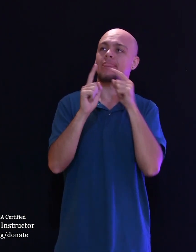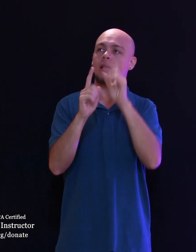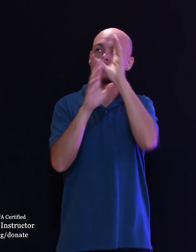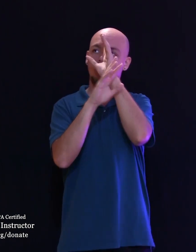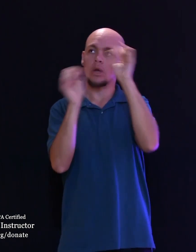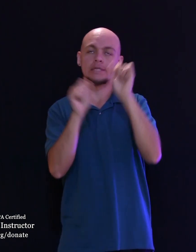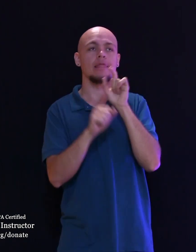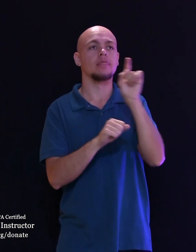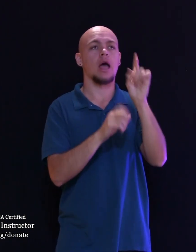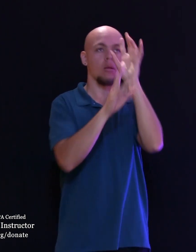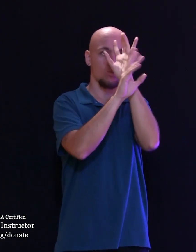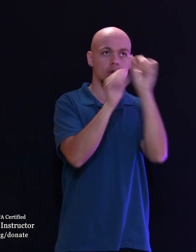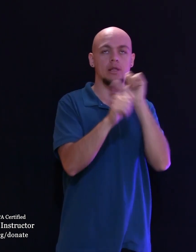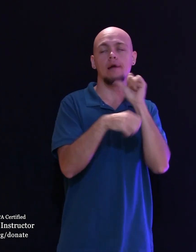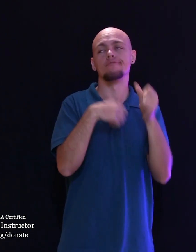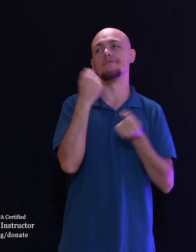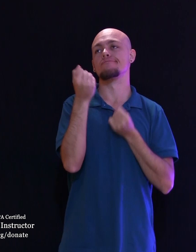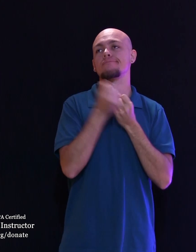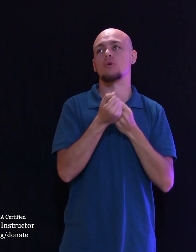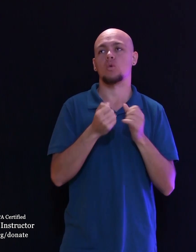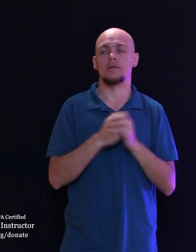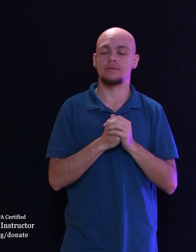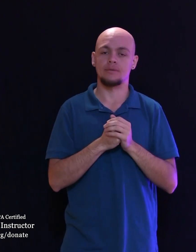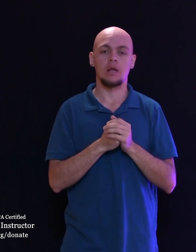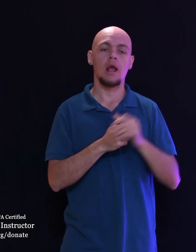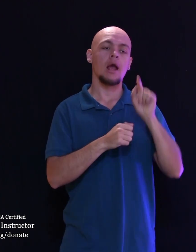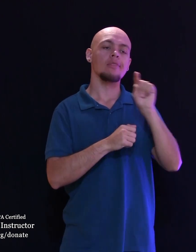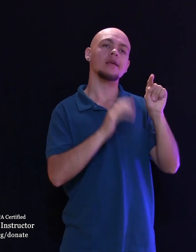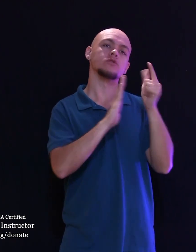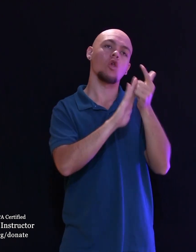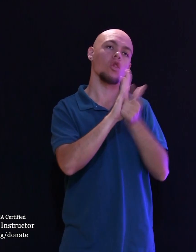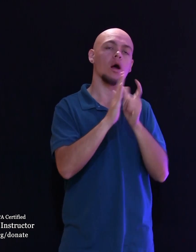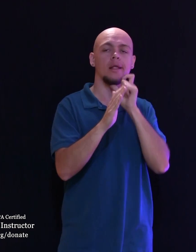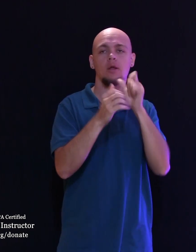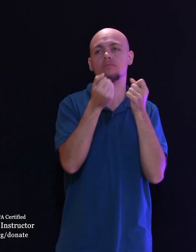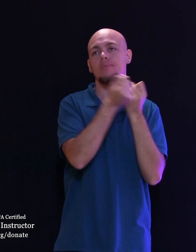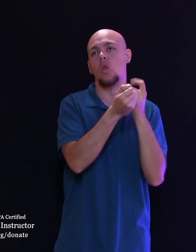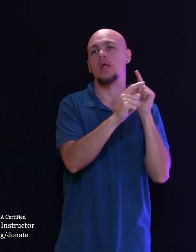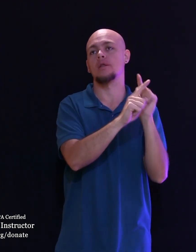I don't support these laws. I don't support this. I don't support that.